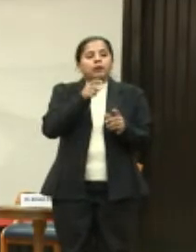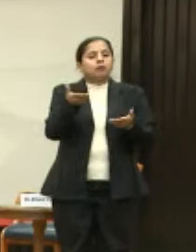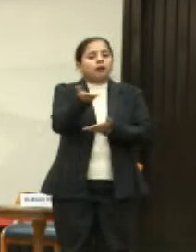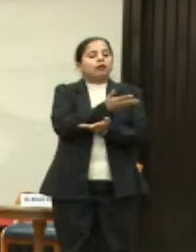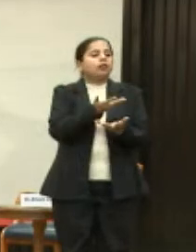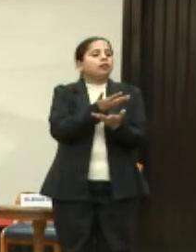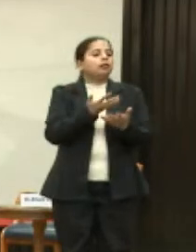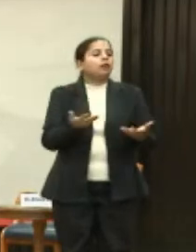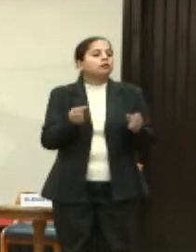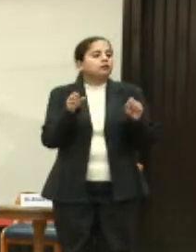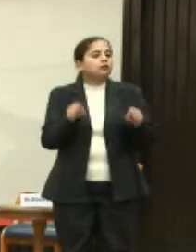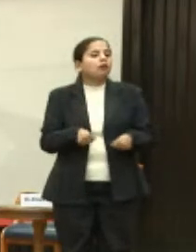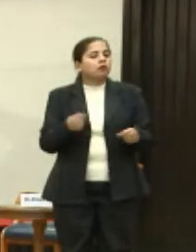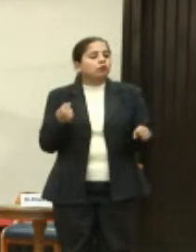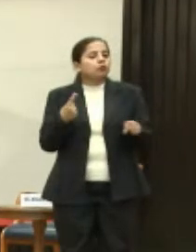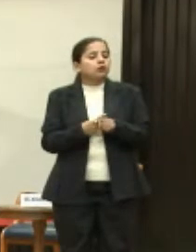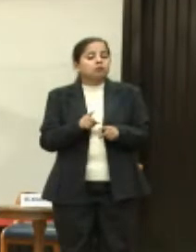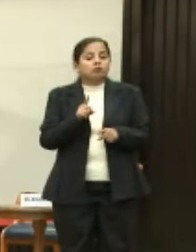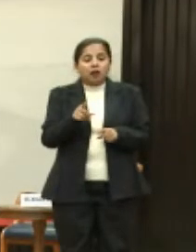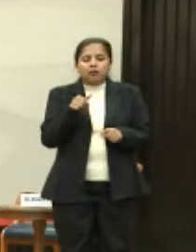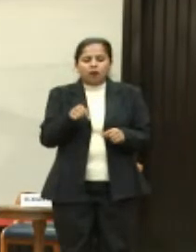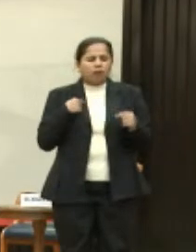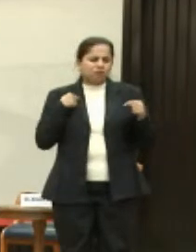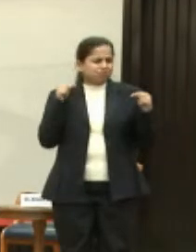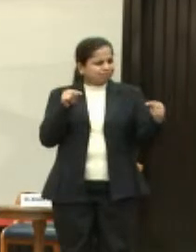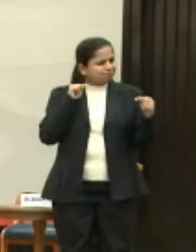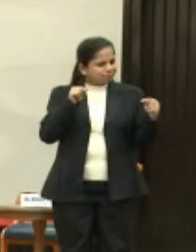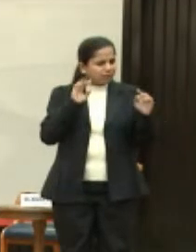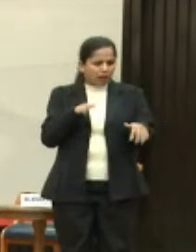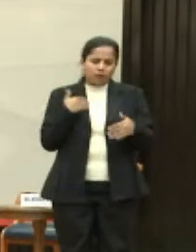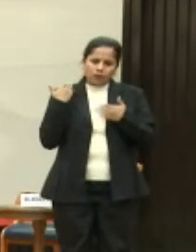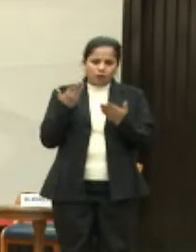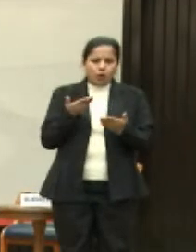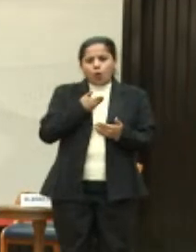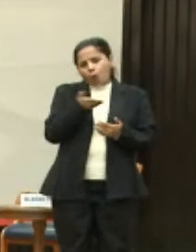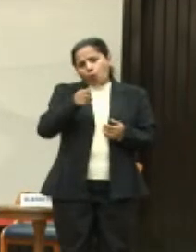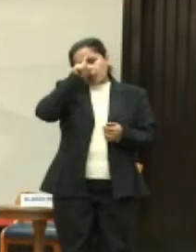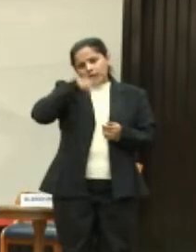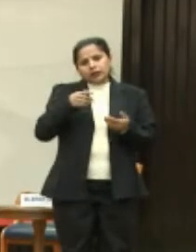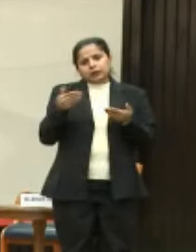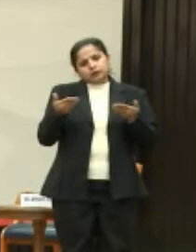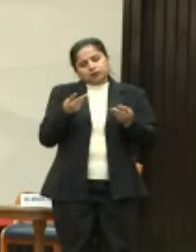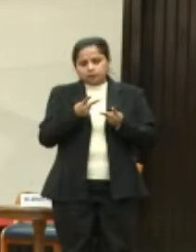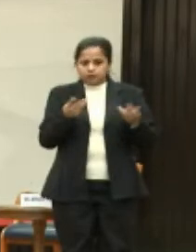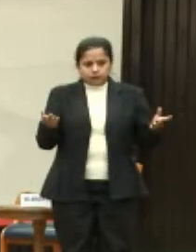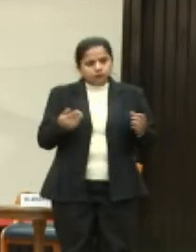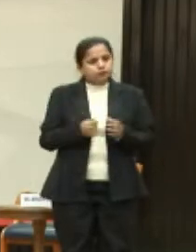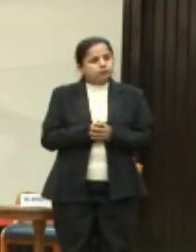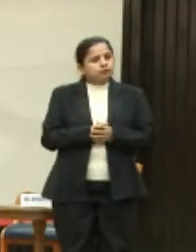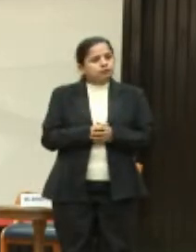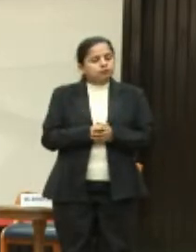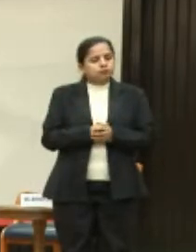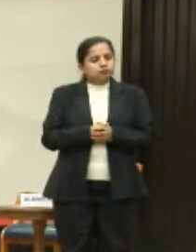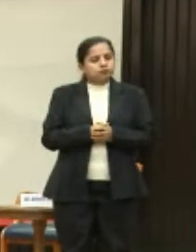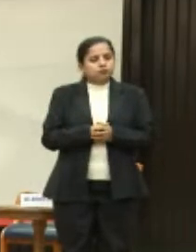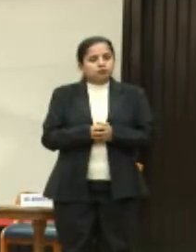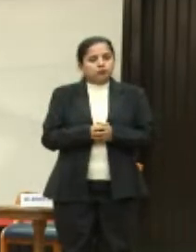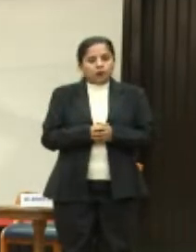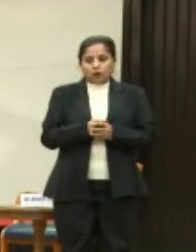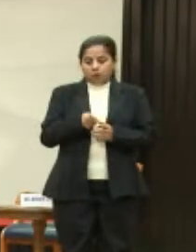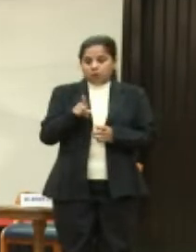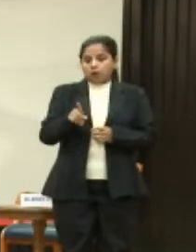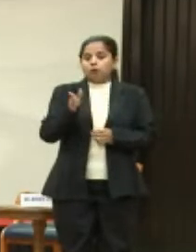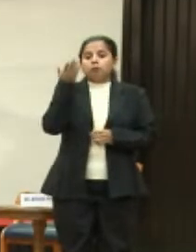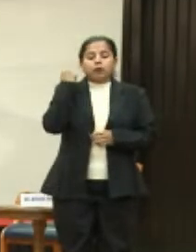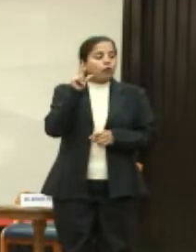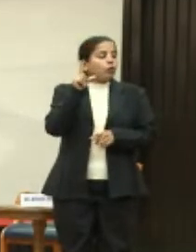But look at the debate. We will debate about the All India services. Incidentally, in British